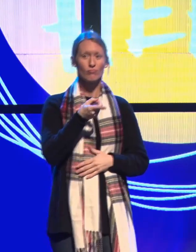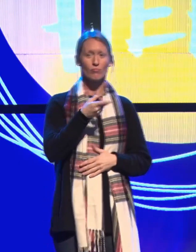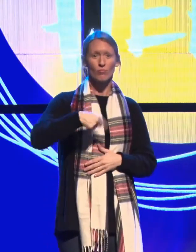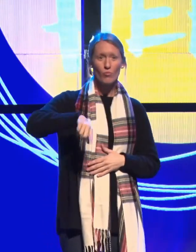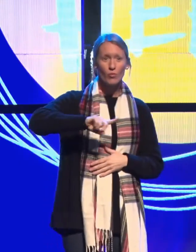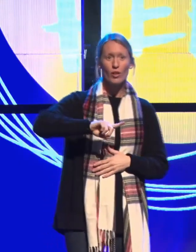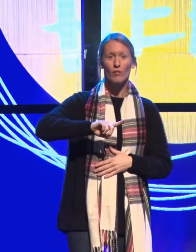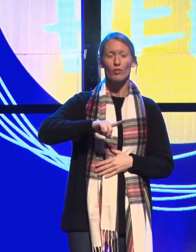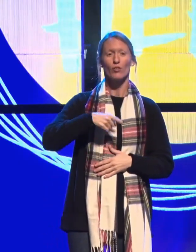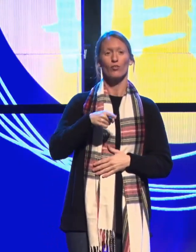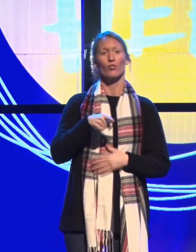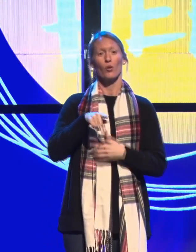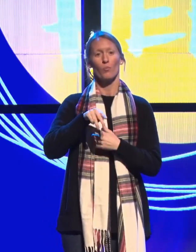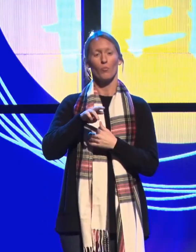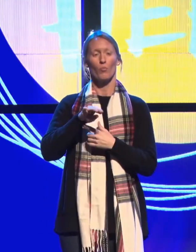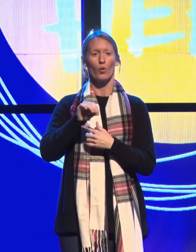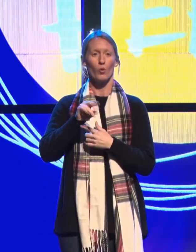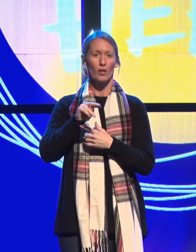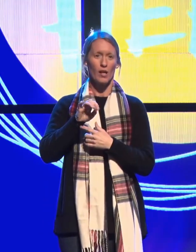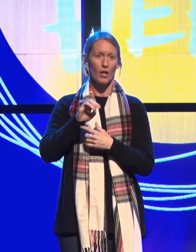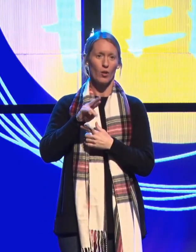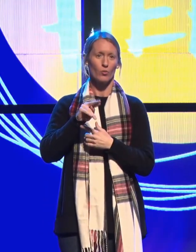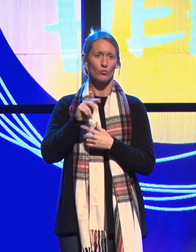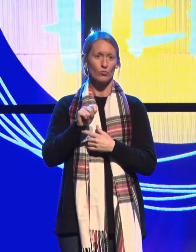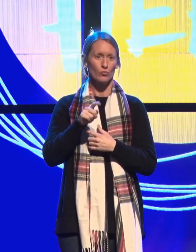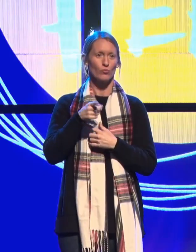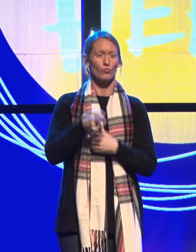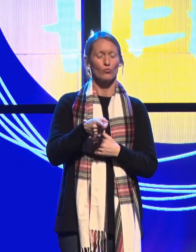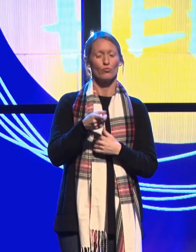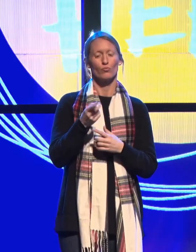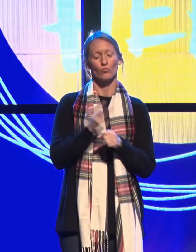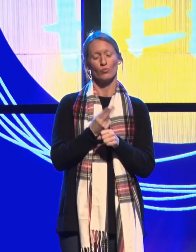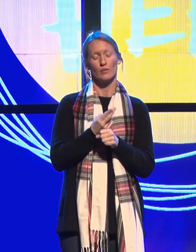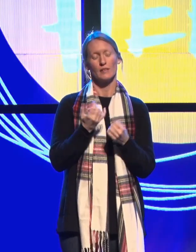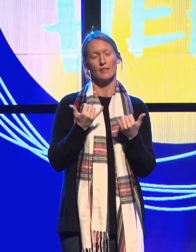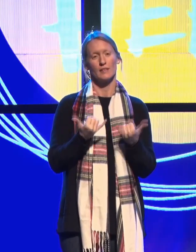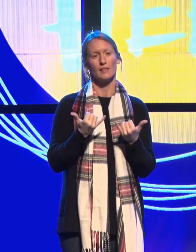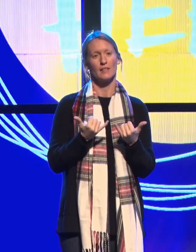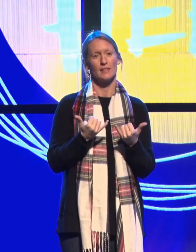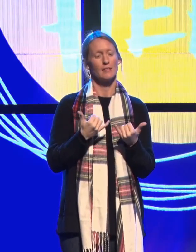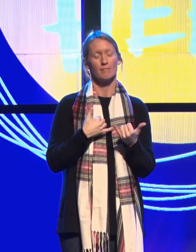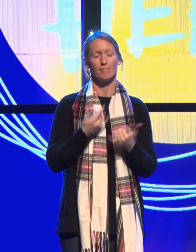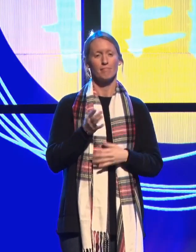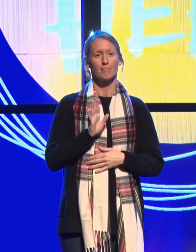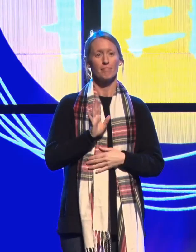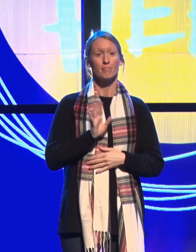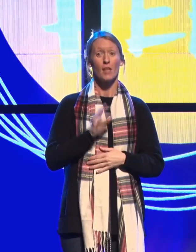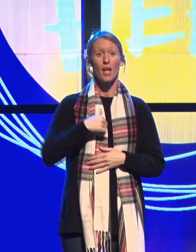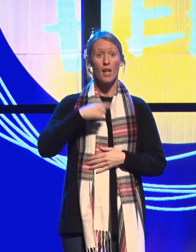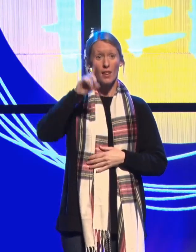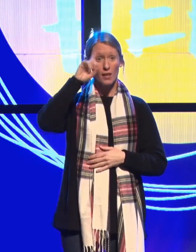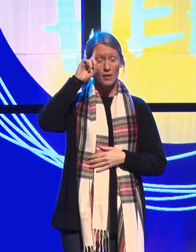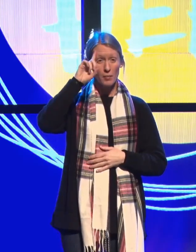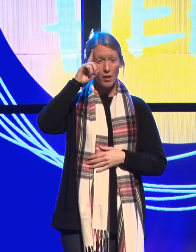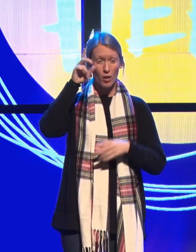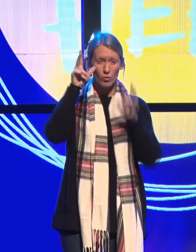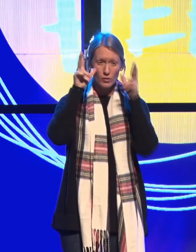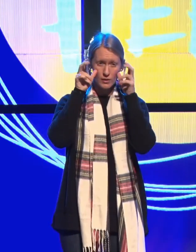whatever pronoun Satan uses these days, I don't know. Let's not think of it that way. Let's think of Satan